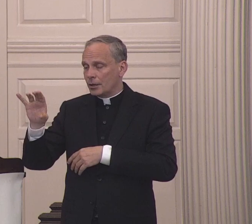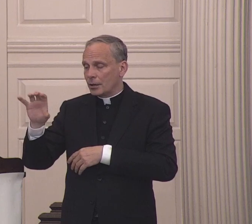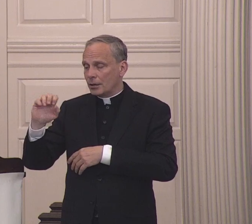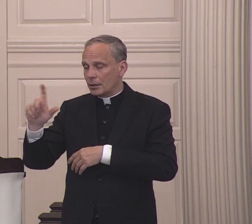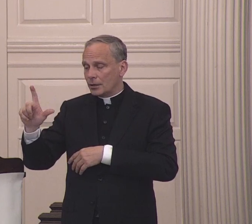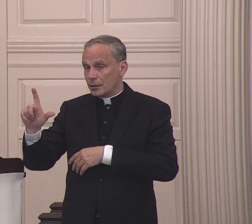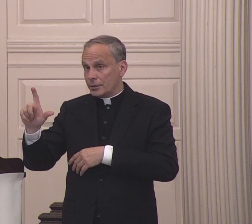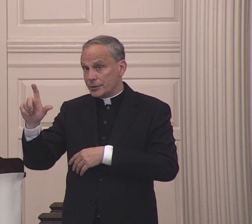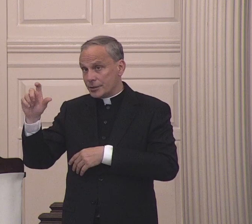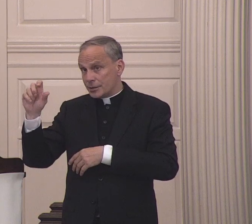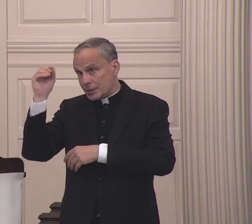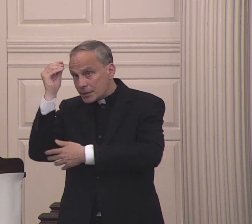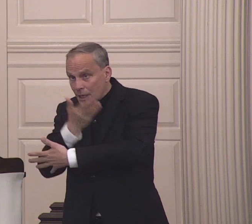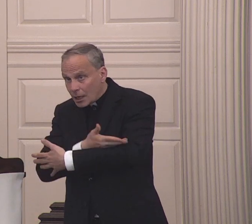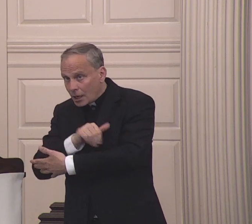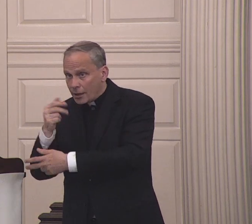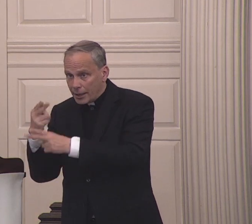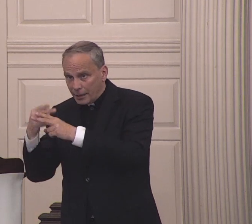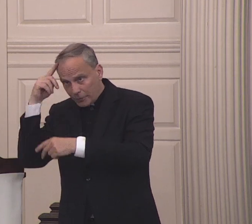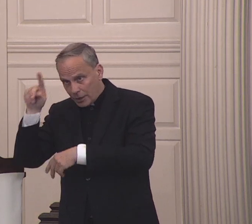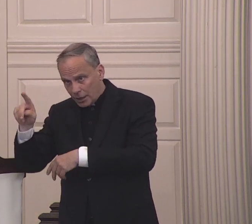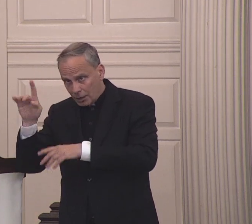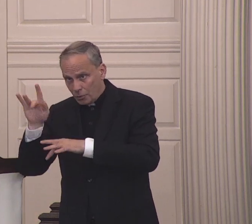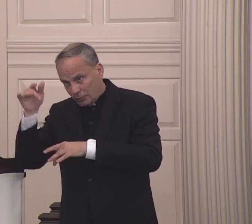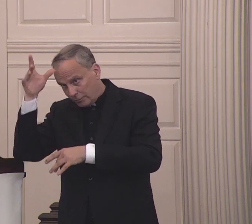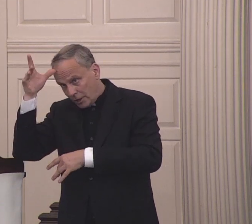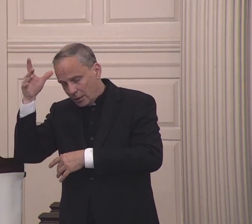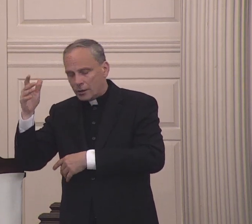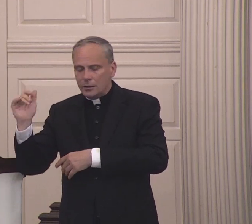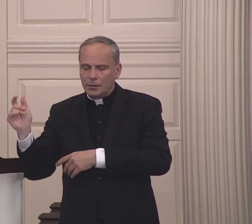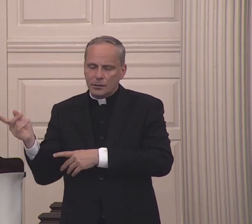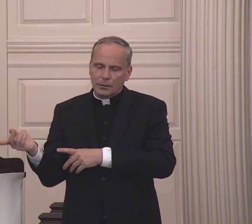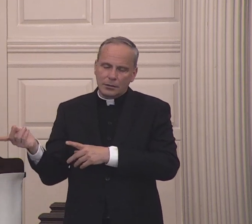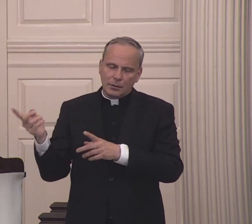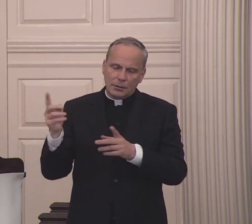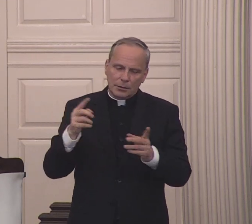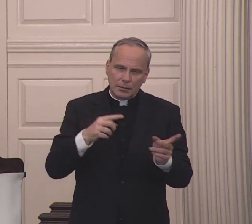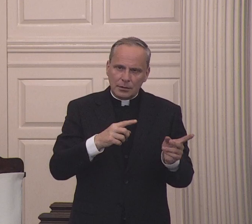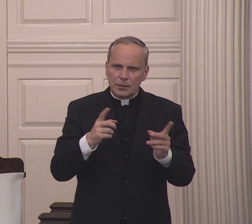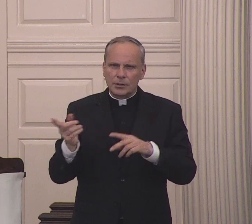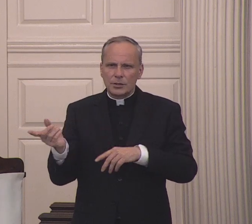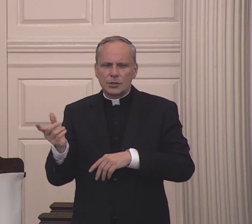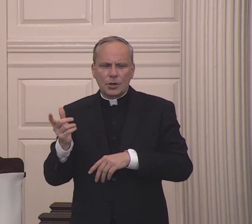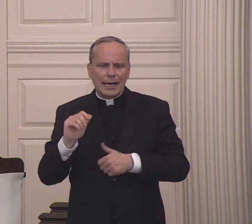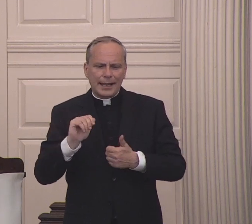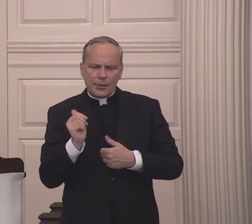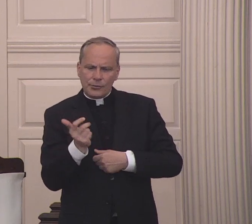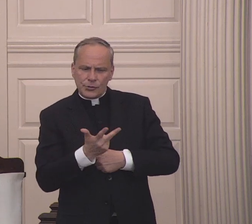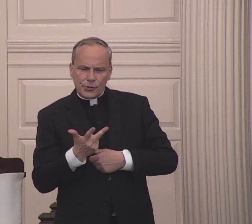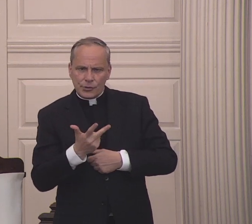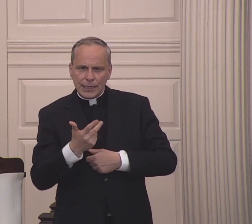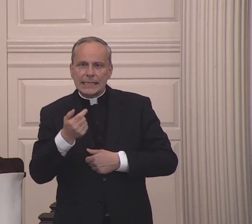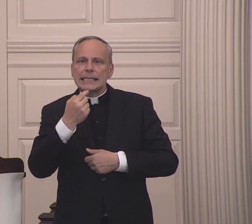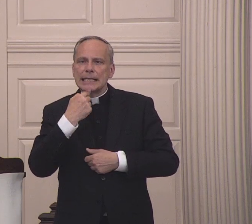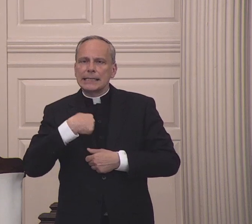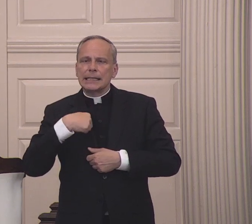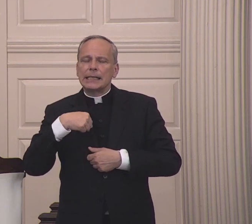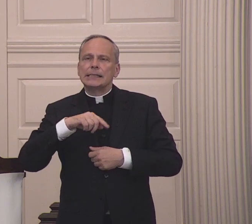father. What has that to tell us about this Father we call Abba? God is